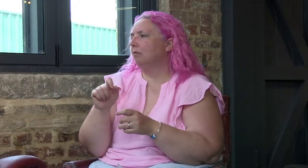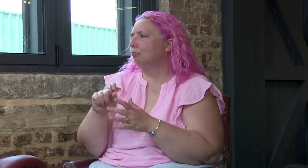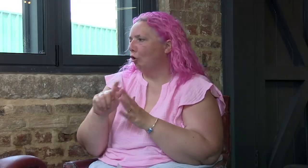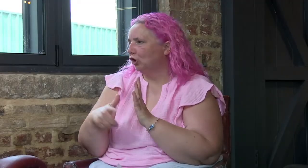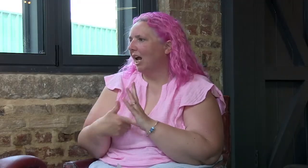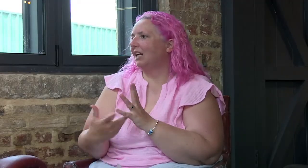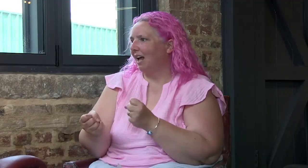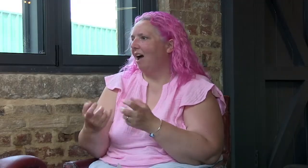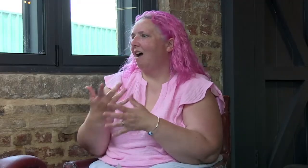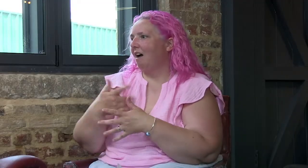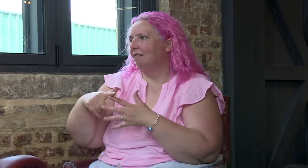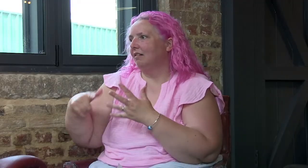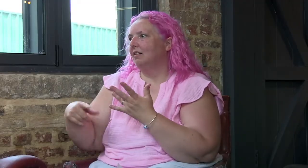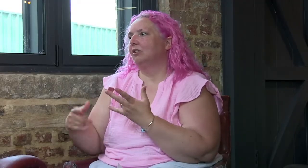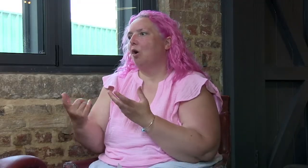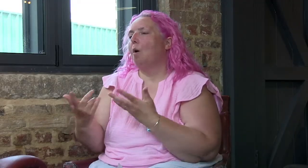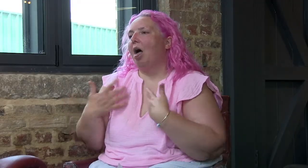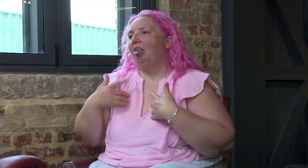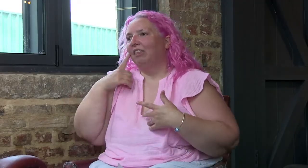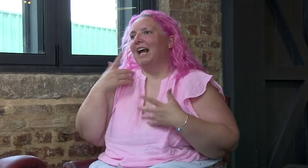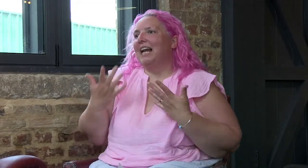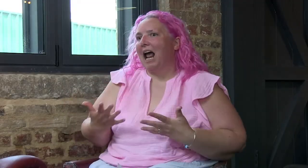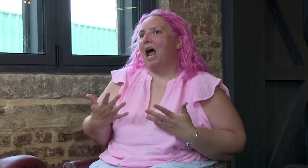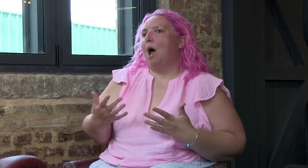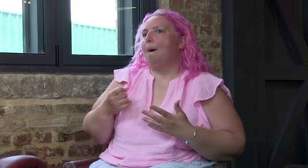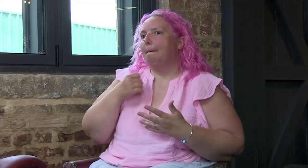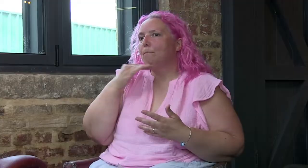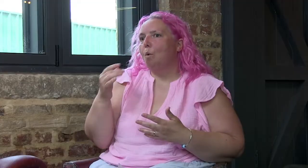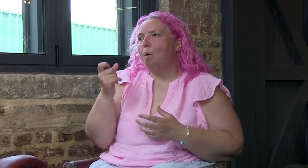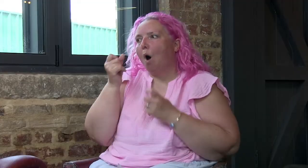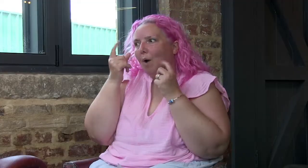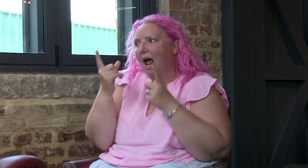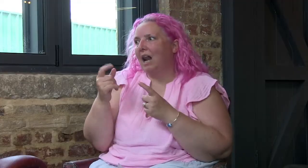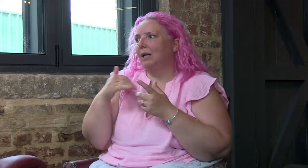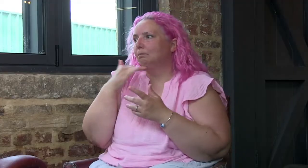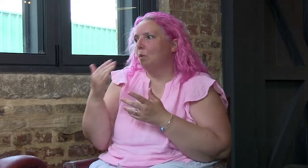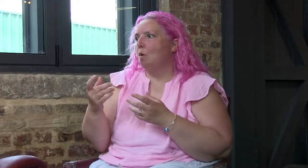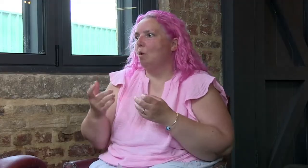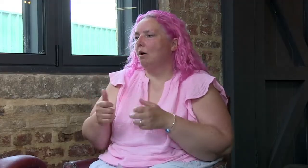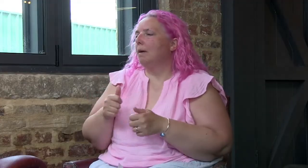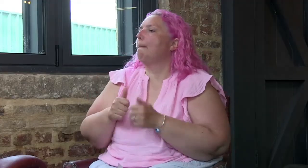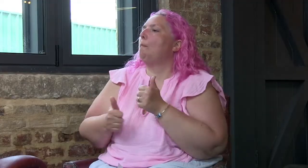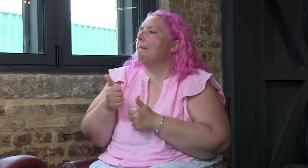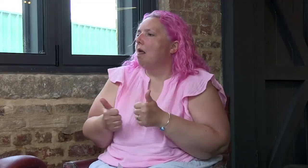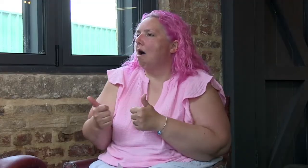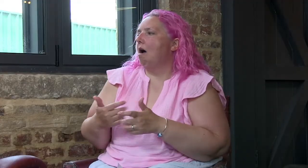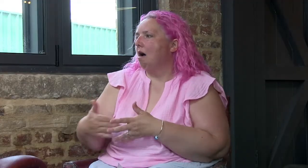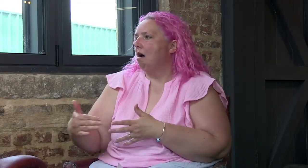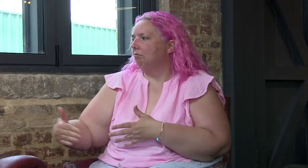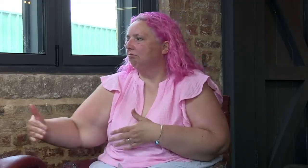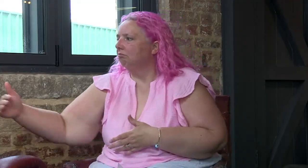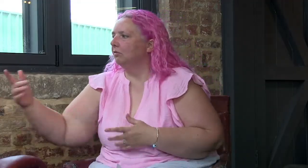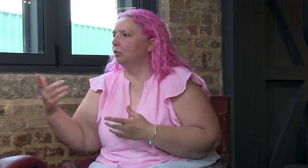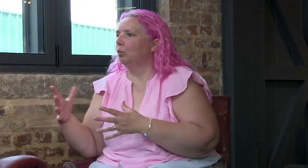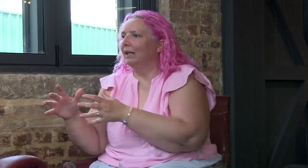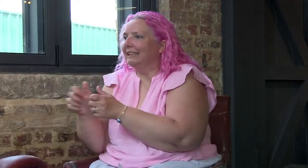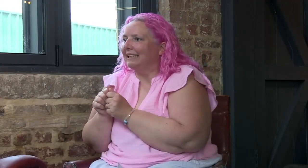they're doing a lot of conservation projects and work around trying to preserve. So I think we are more aware, and it's more of